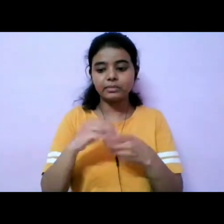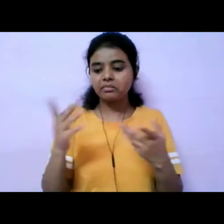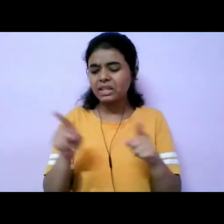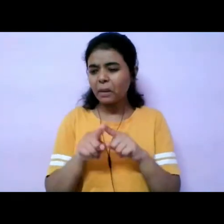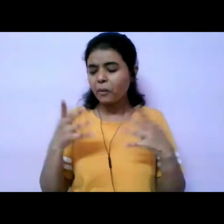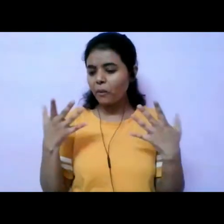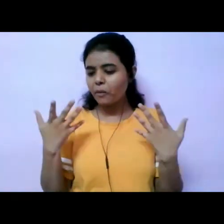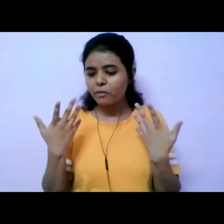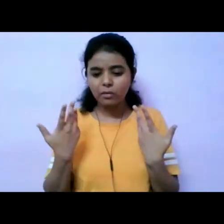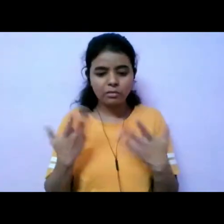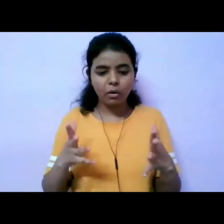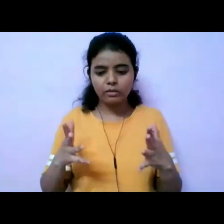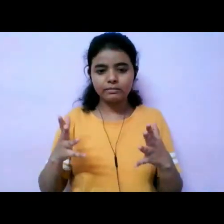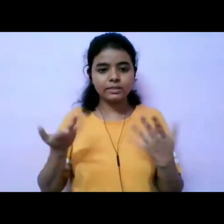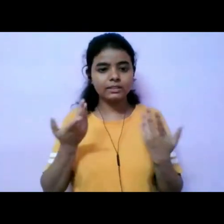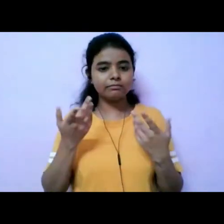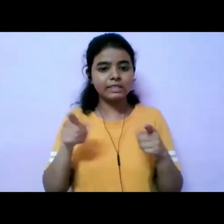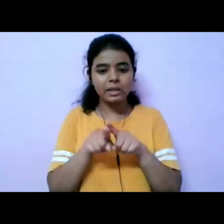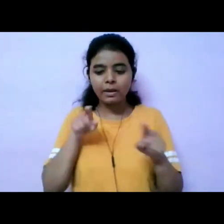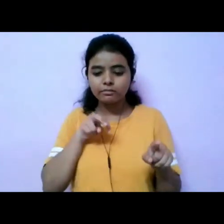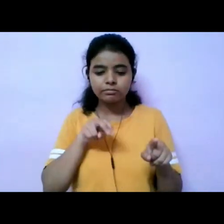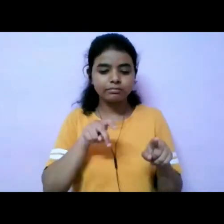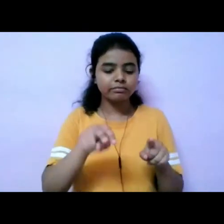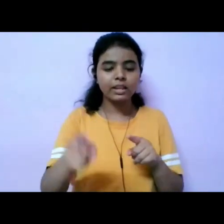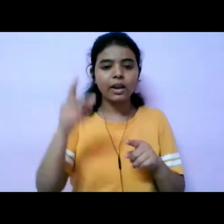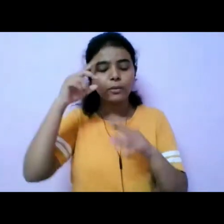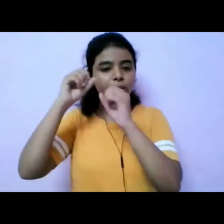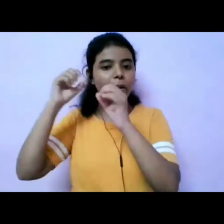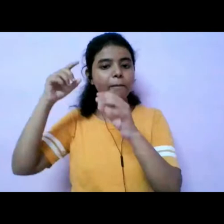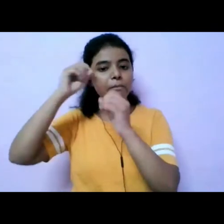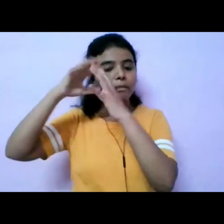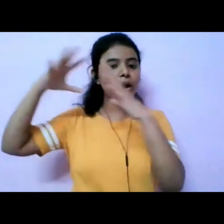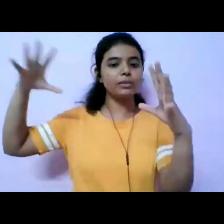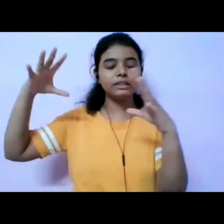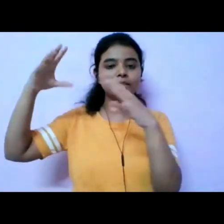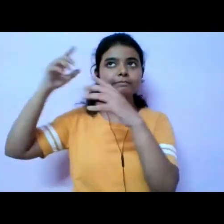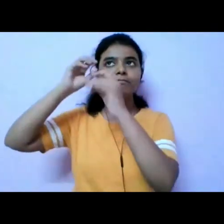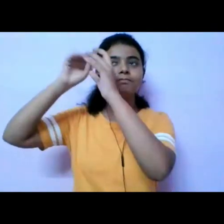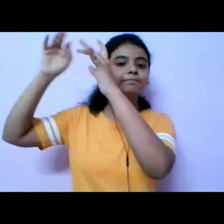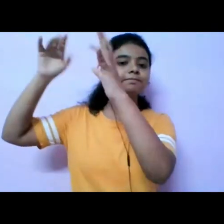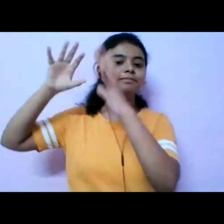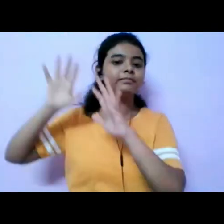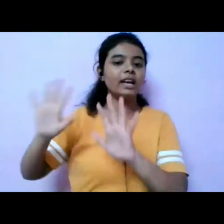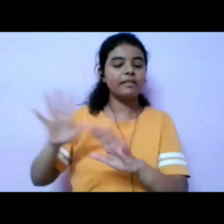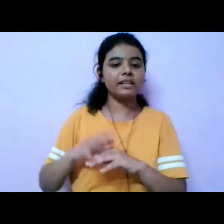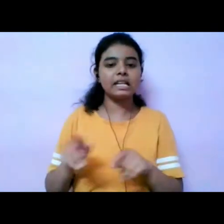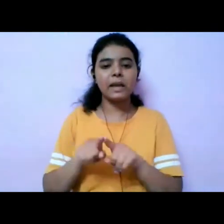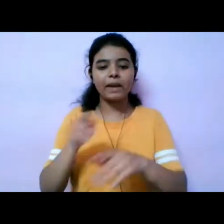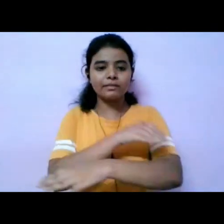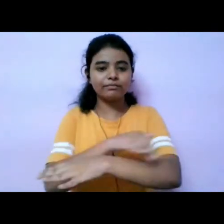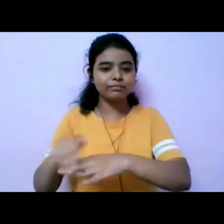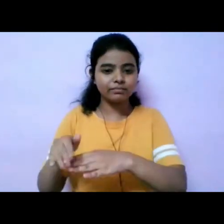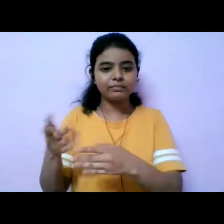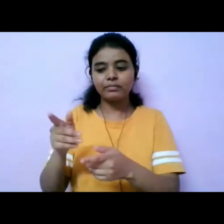shadows that are forms fall, where from fall all architectures. I